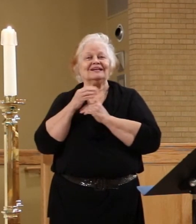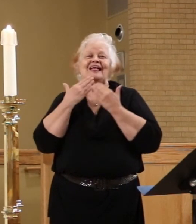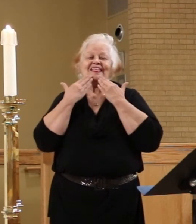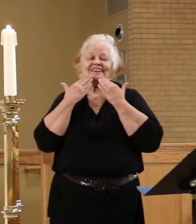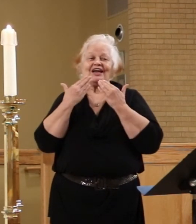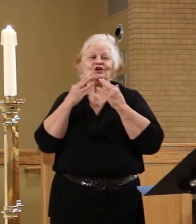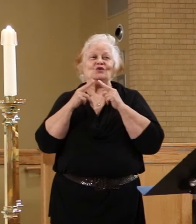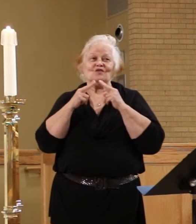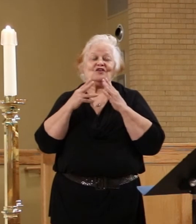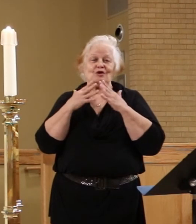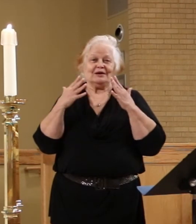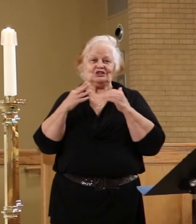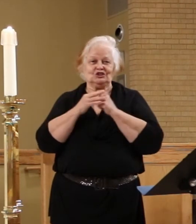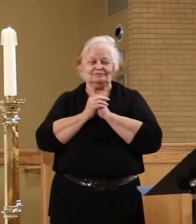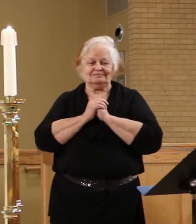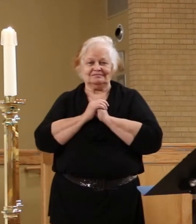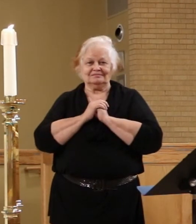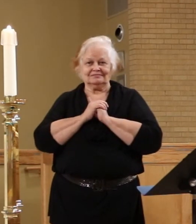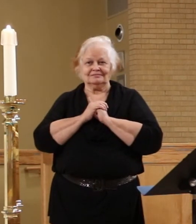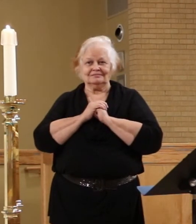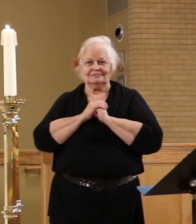Thank you very much.